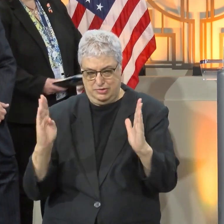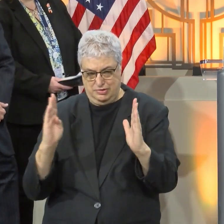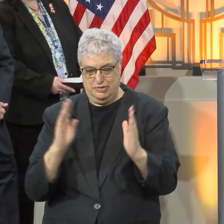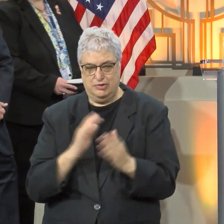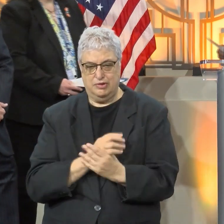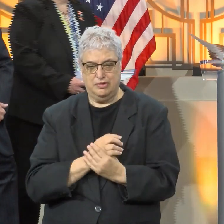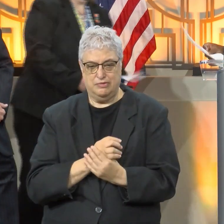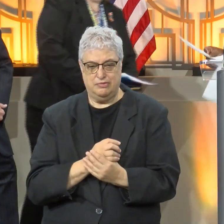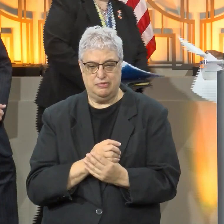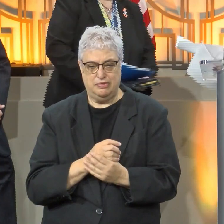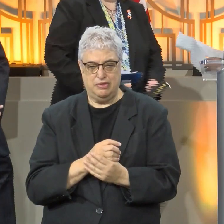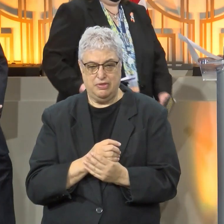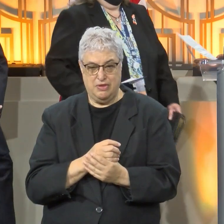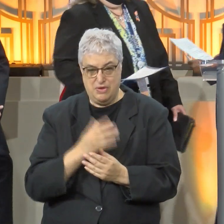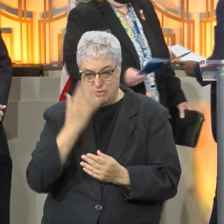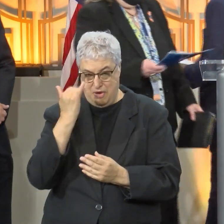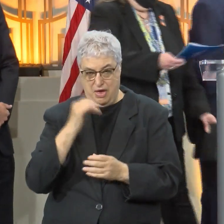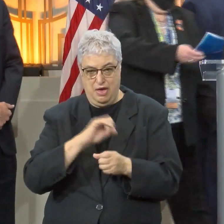Carol.